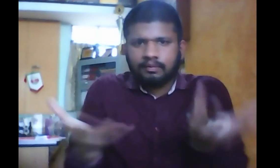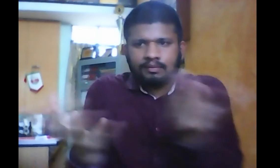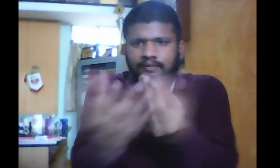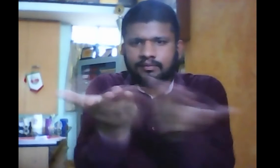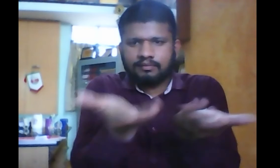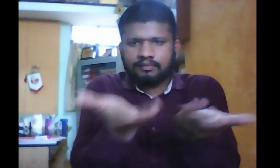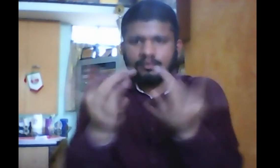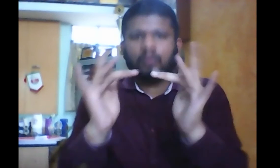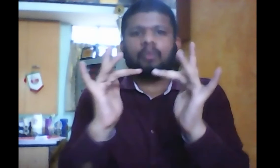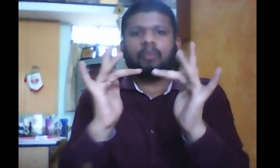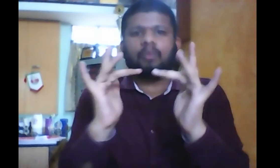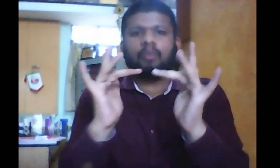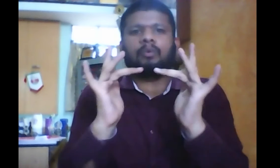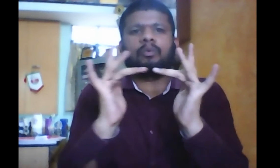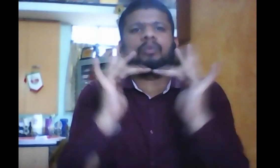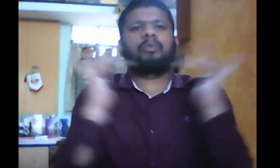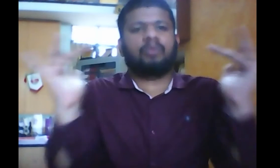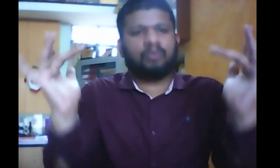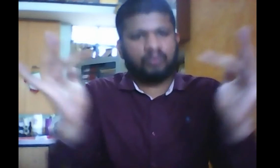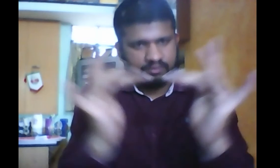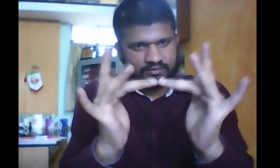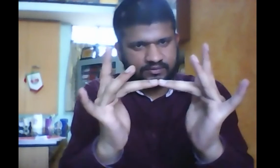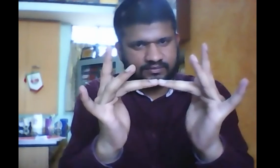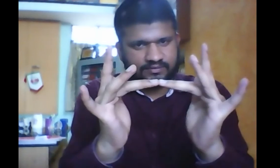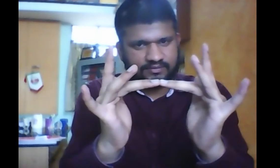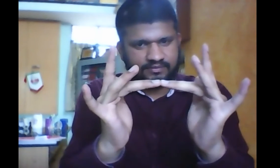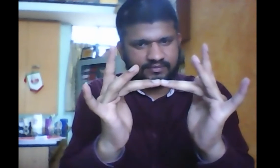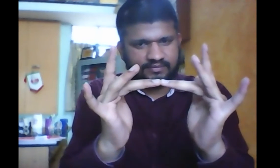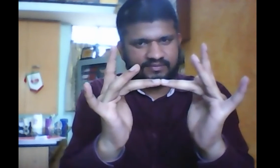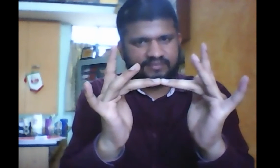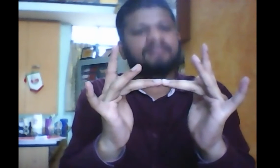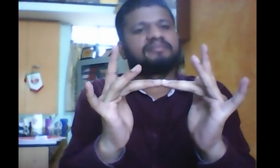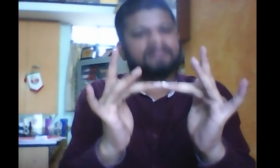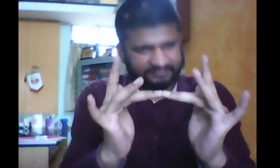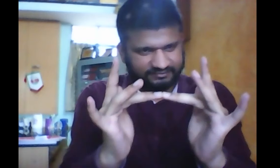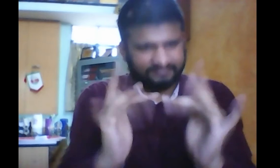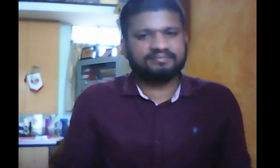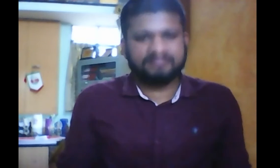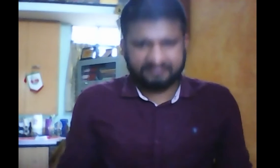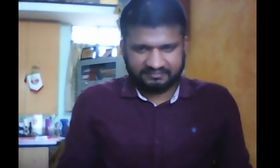So like we are connecting with each other on online. Online.